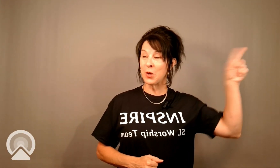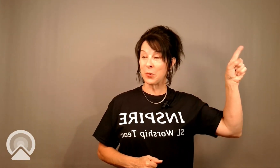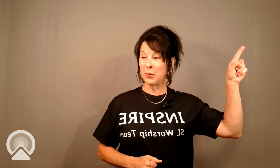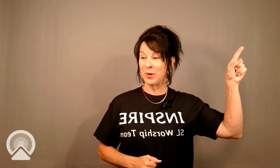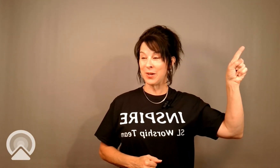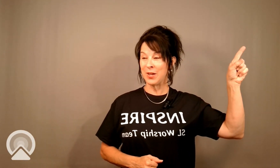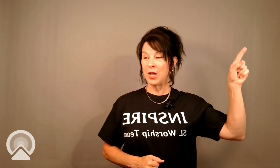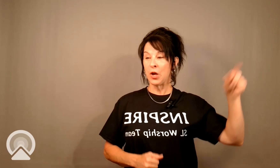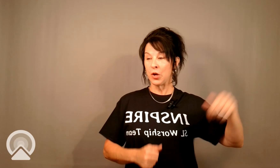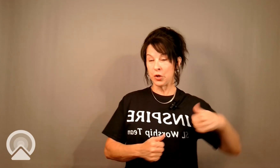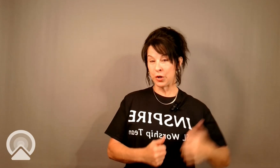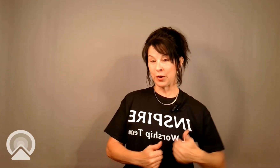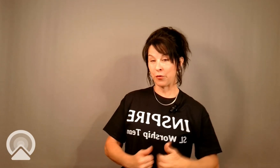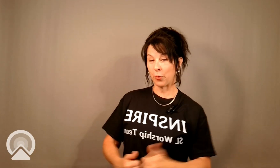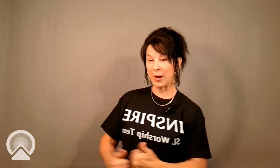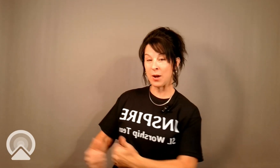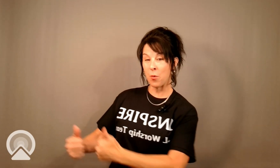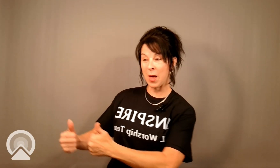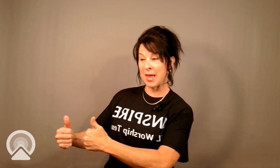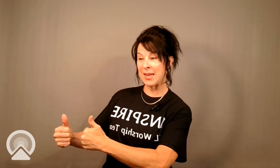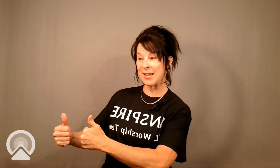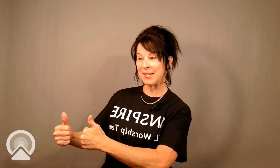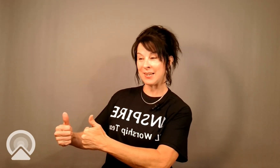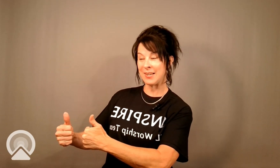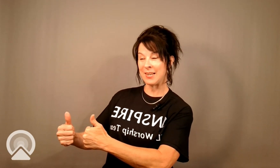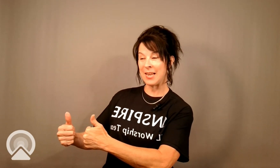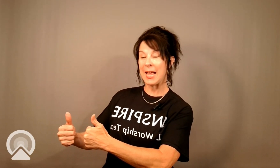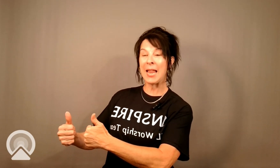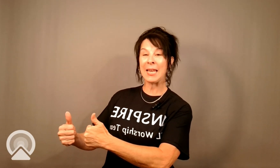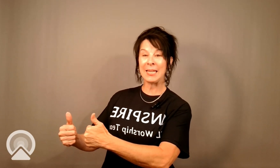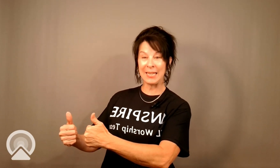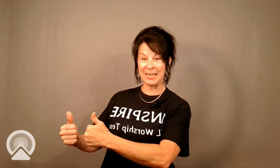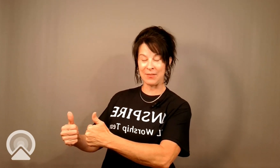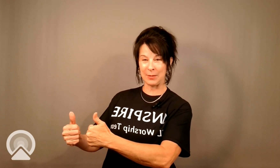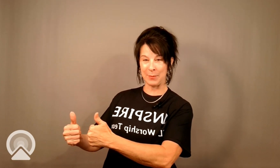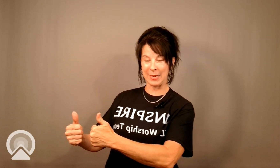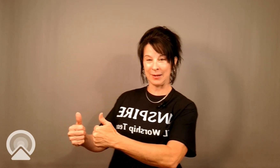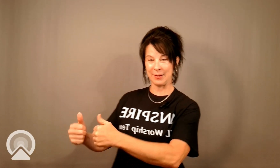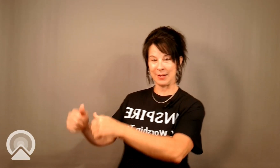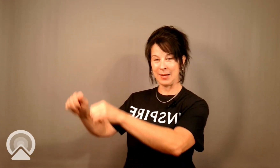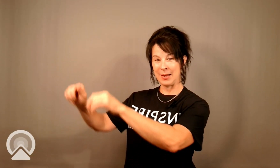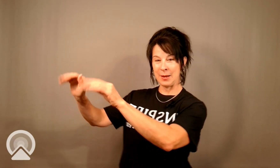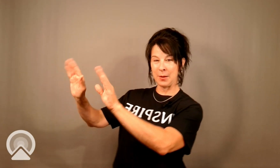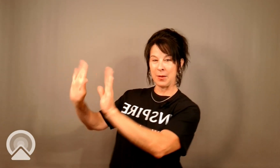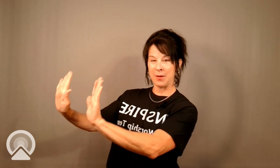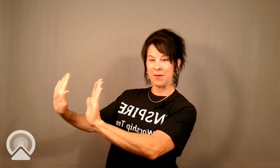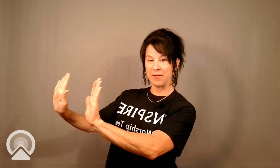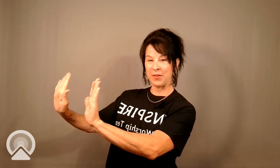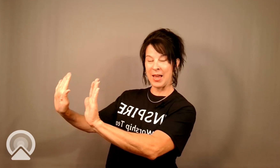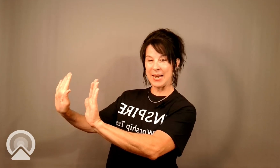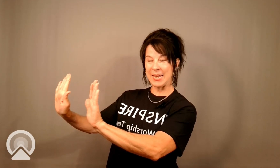You could have ran away, leaving me. Flat